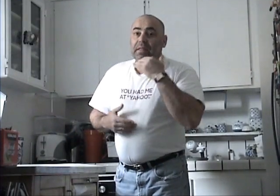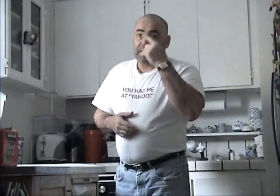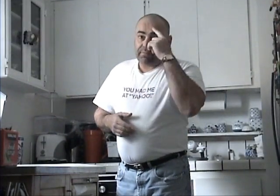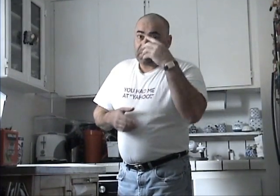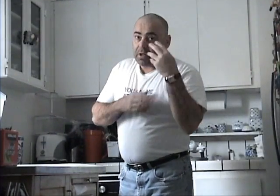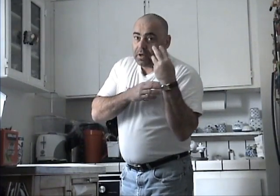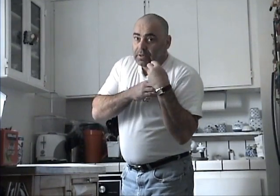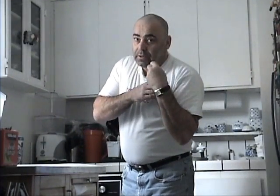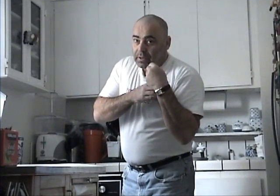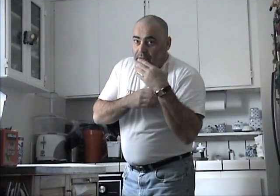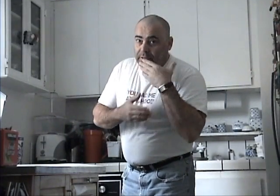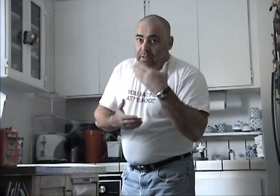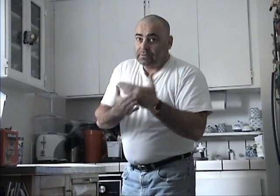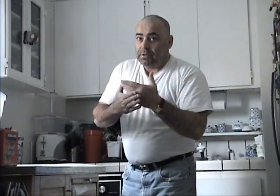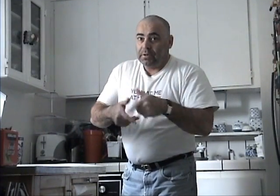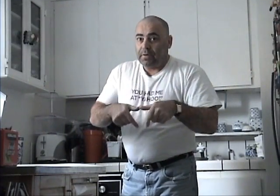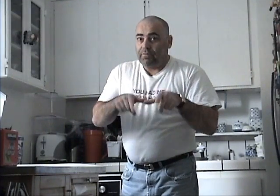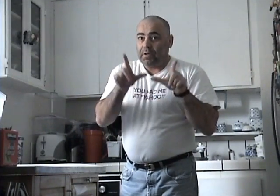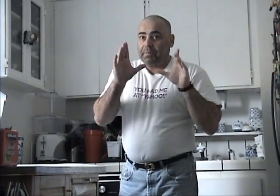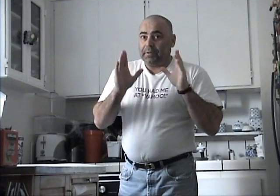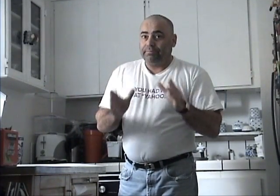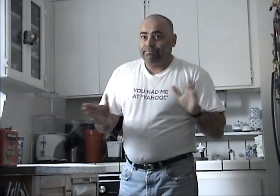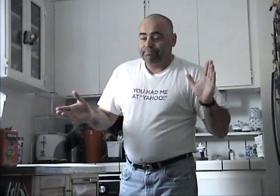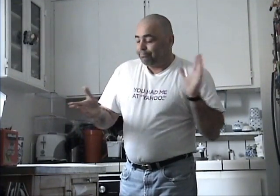There's a problem out of this problem.